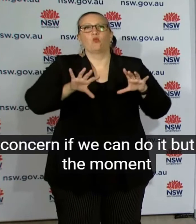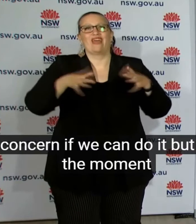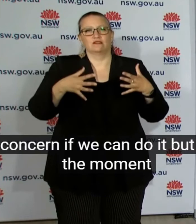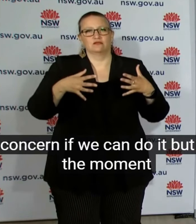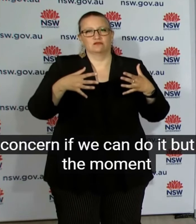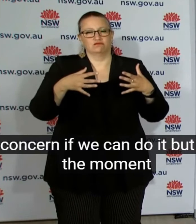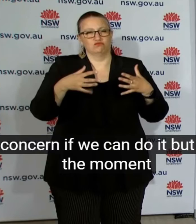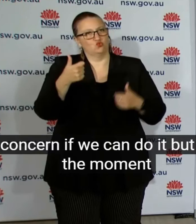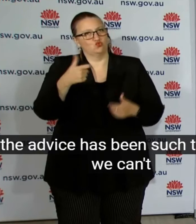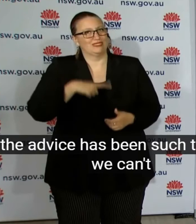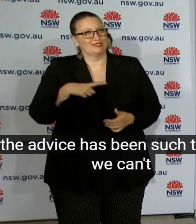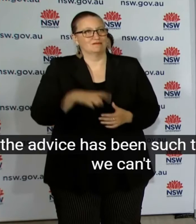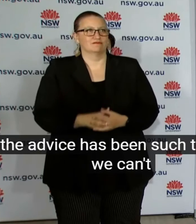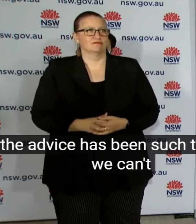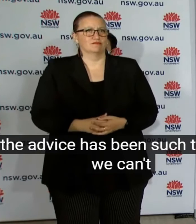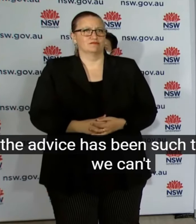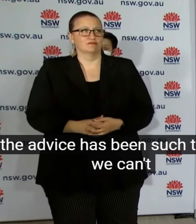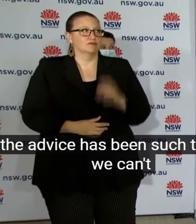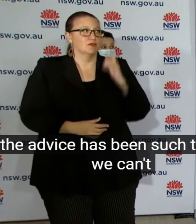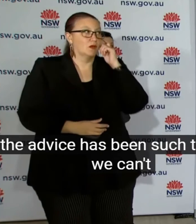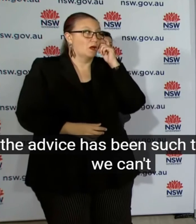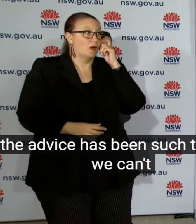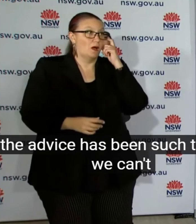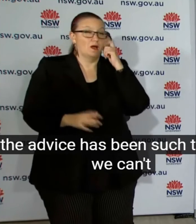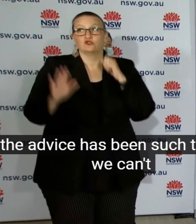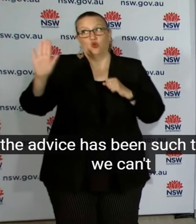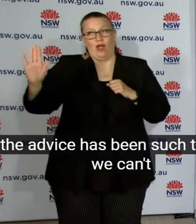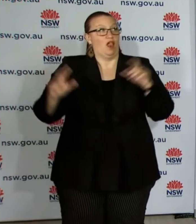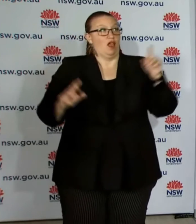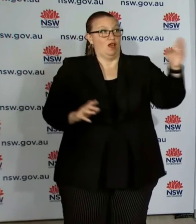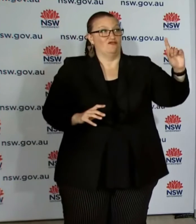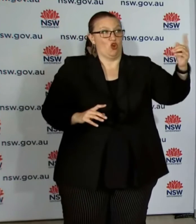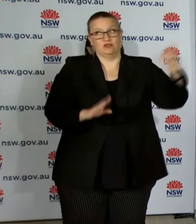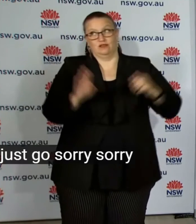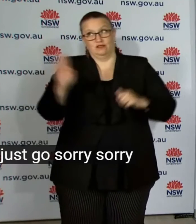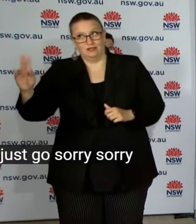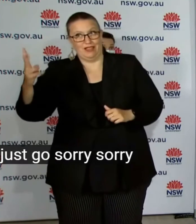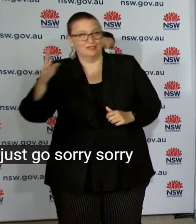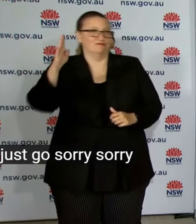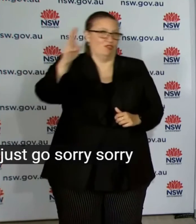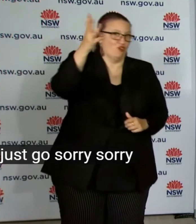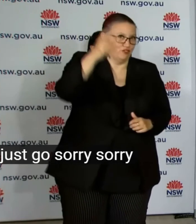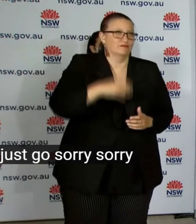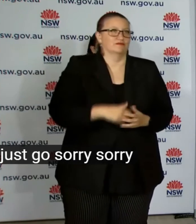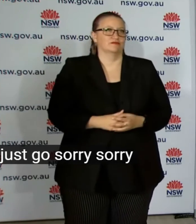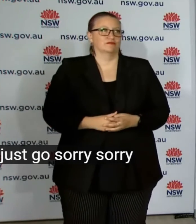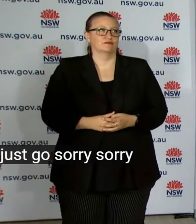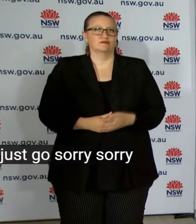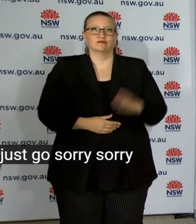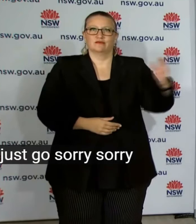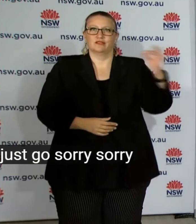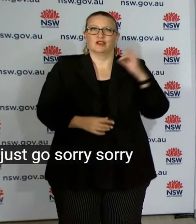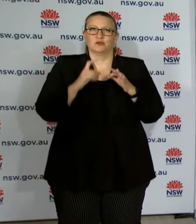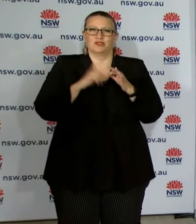Just go with Ashley and I'll come back to you. Yeah. Oh, sorry. Sorry, Ashley. One of healthcare workers still